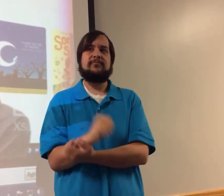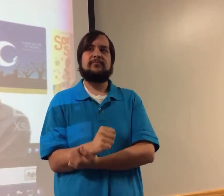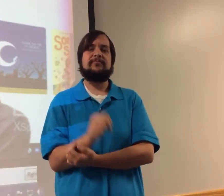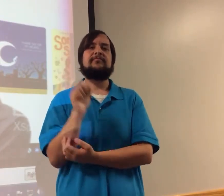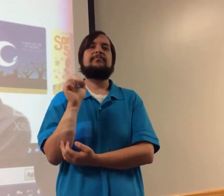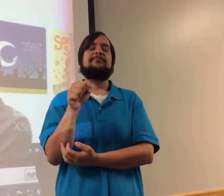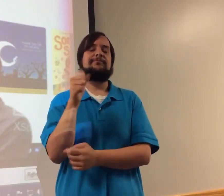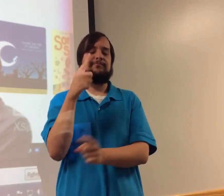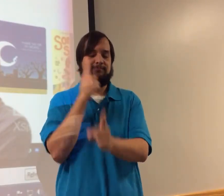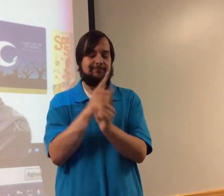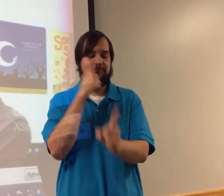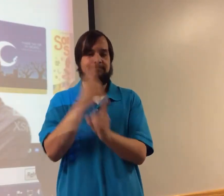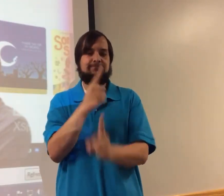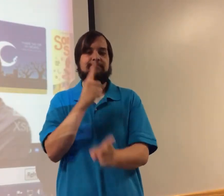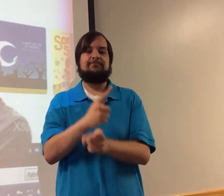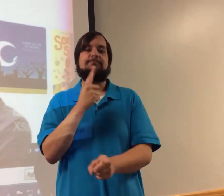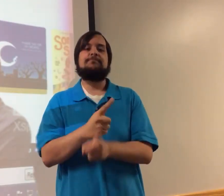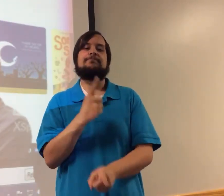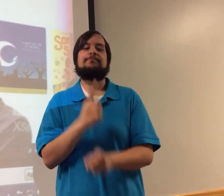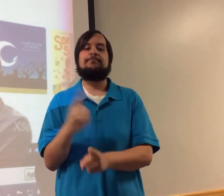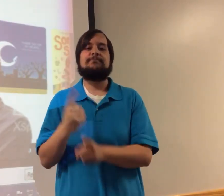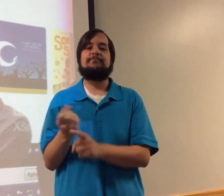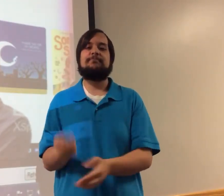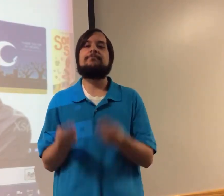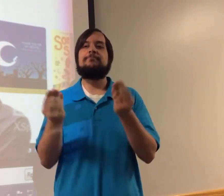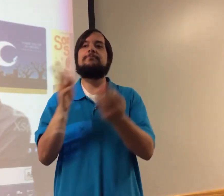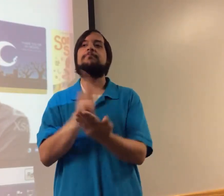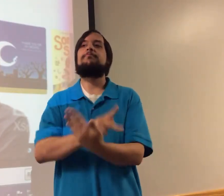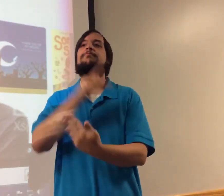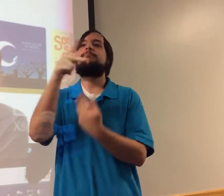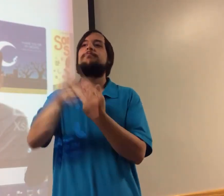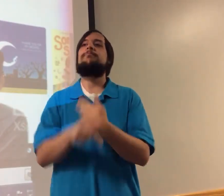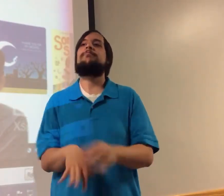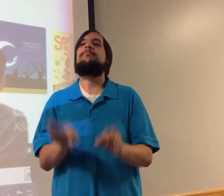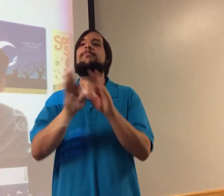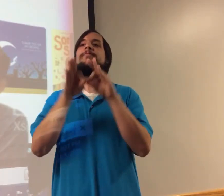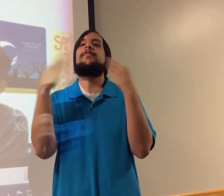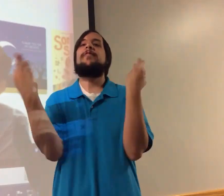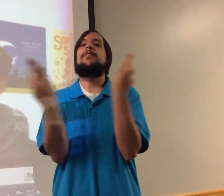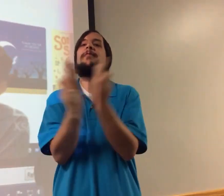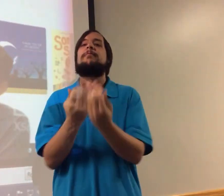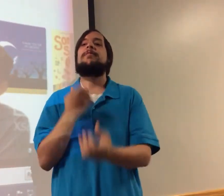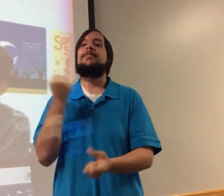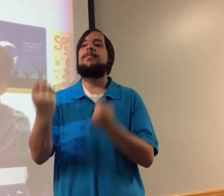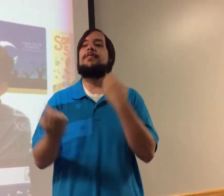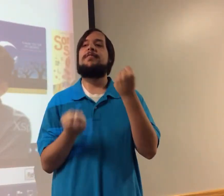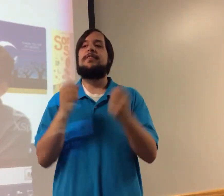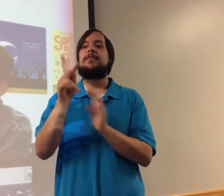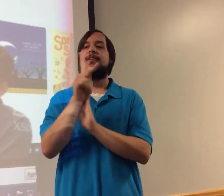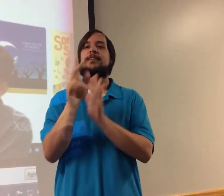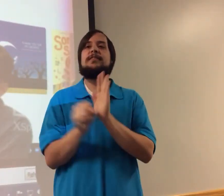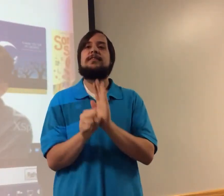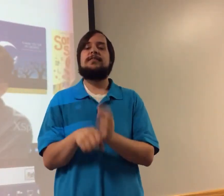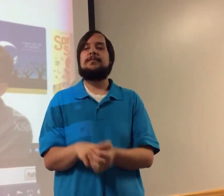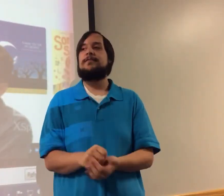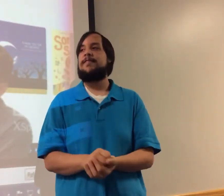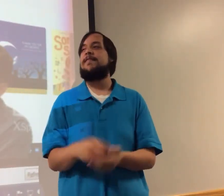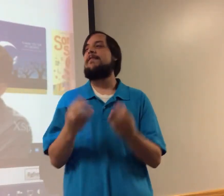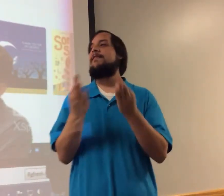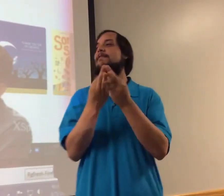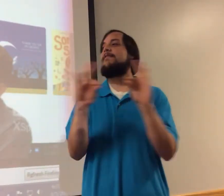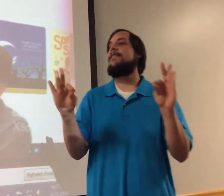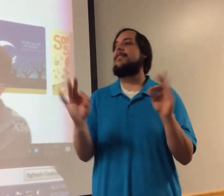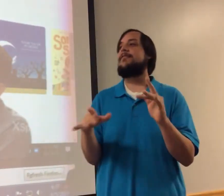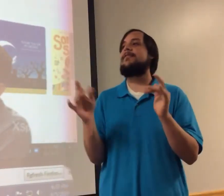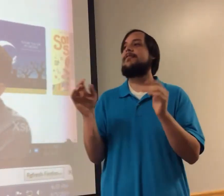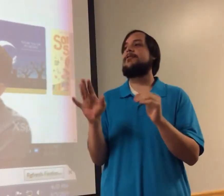is correct. That is correct. And so we offer a program called Family Time Kansas. It is a free online program for